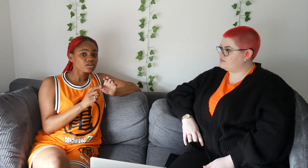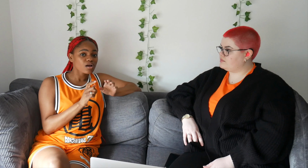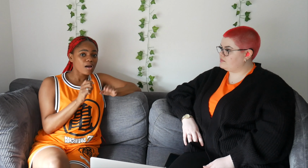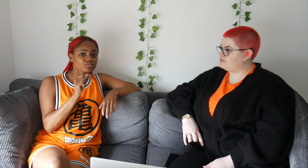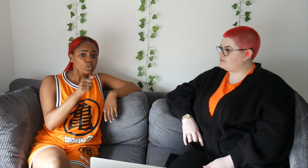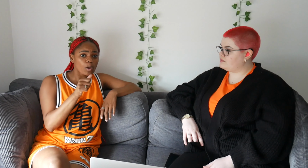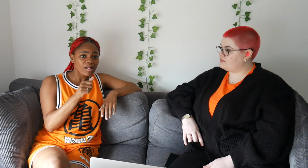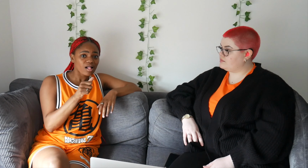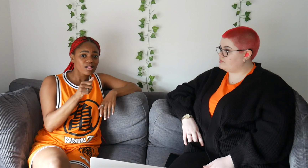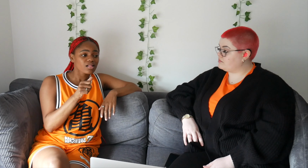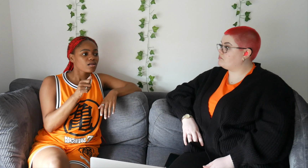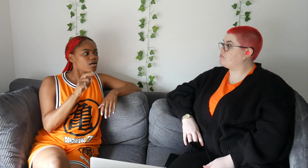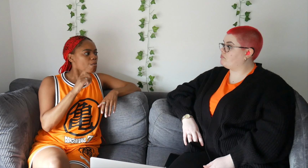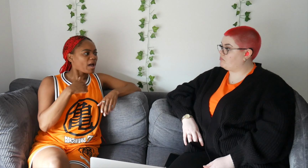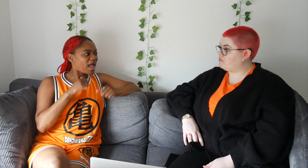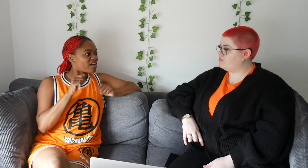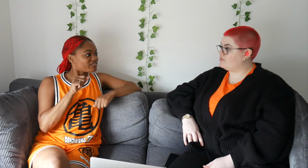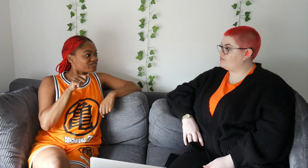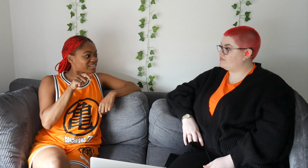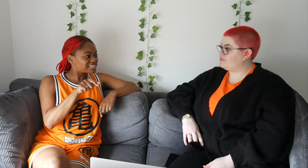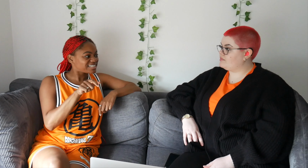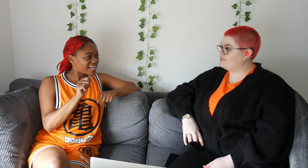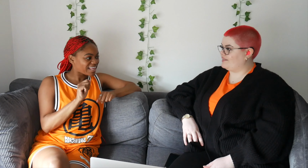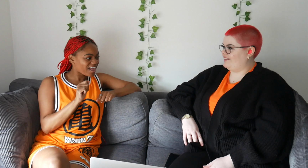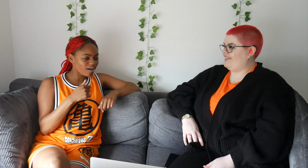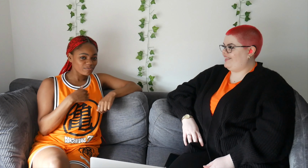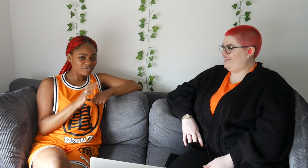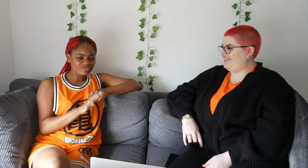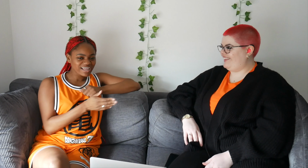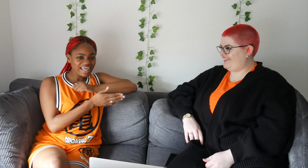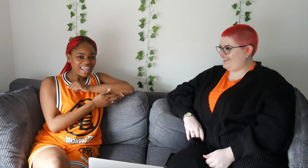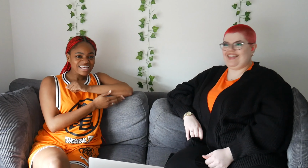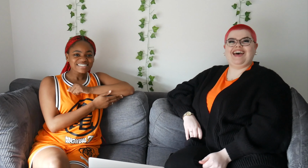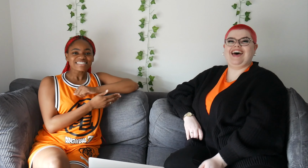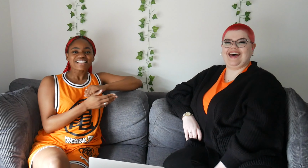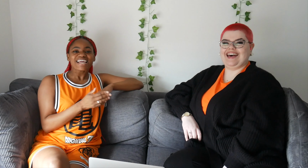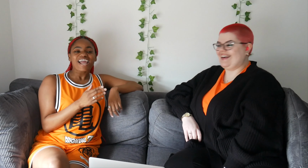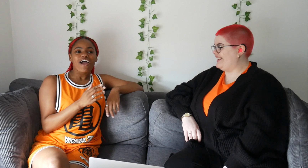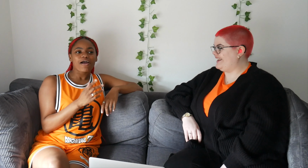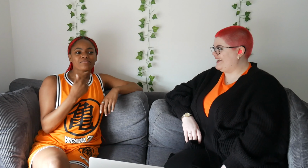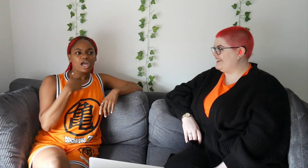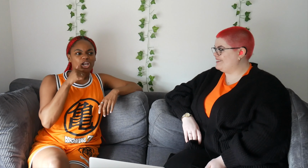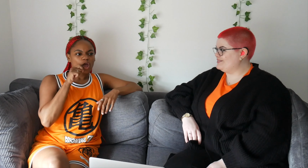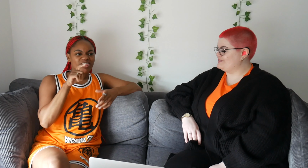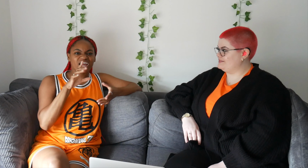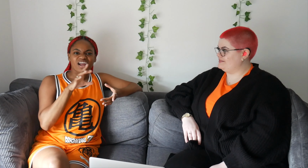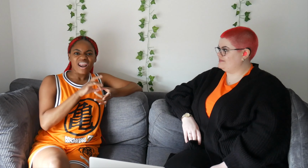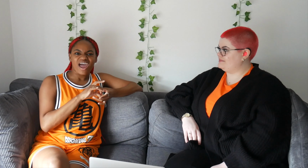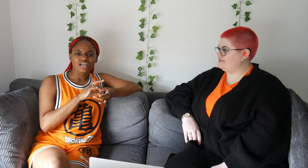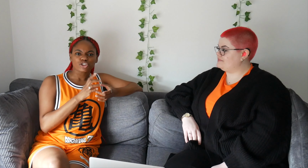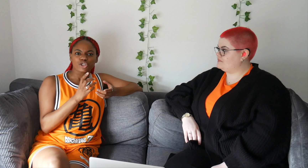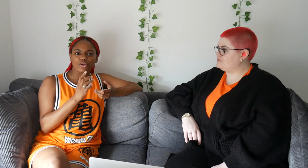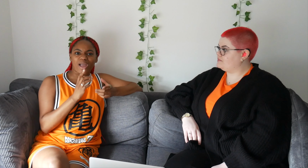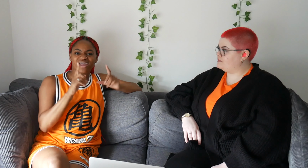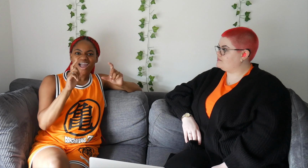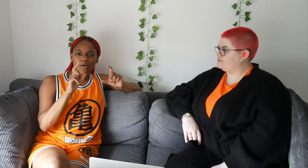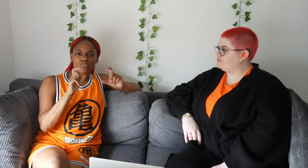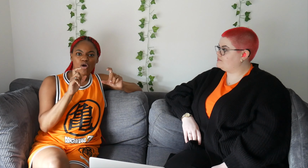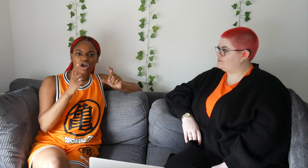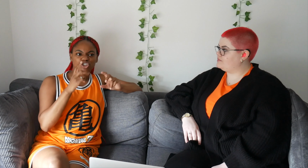doorbell, but I haven't fitted that yet because I'm really lazy. I know it connects to a camera, so